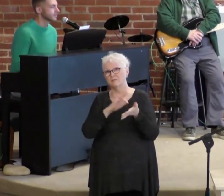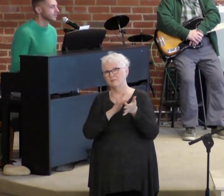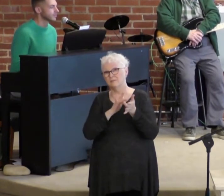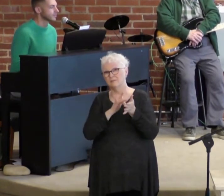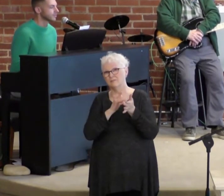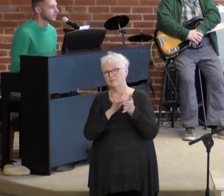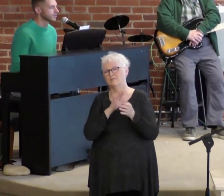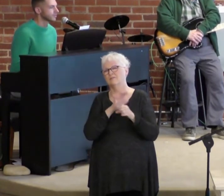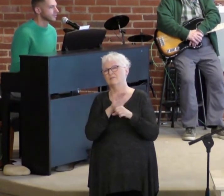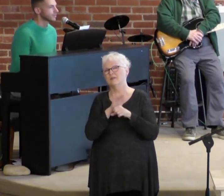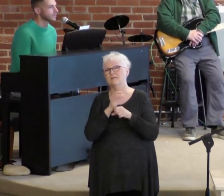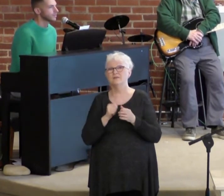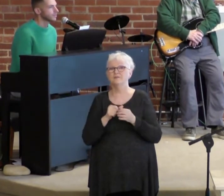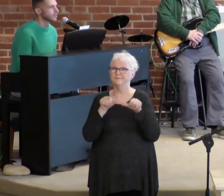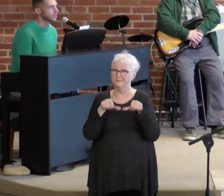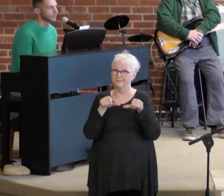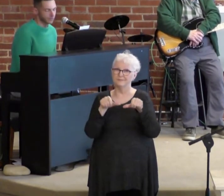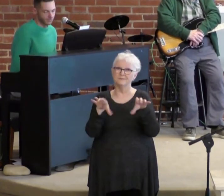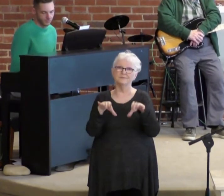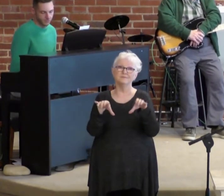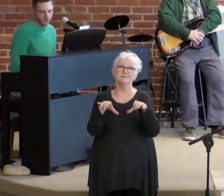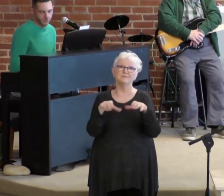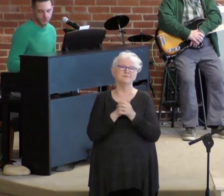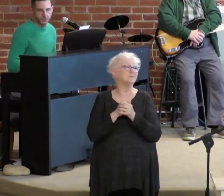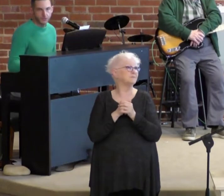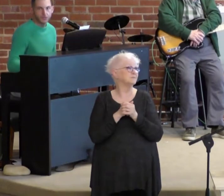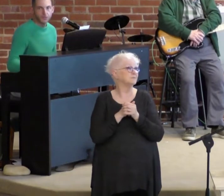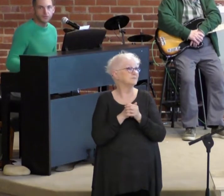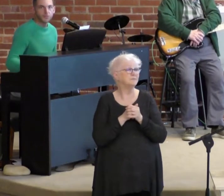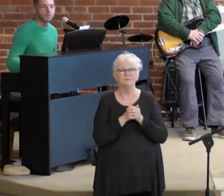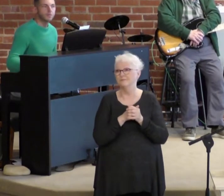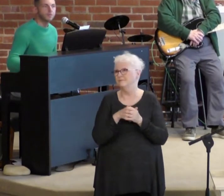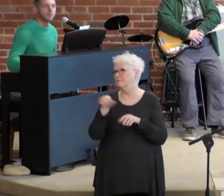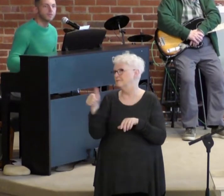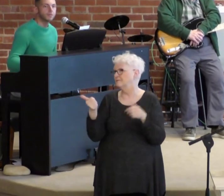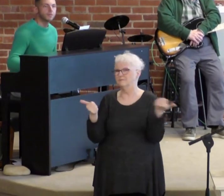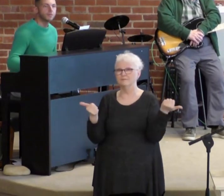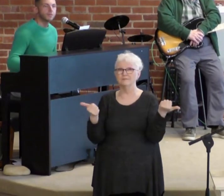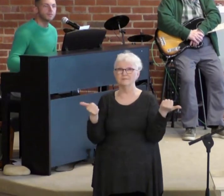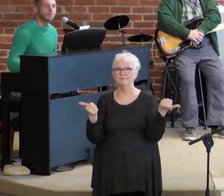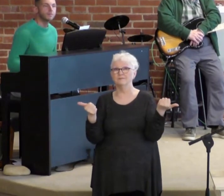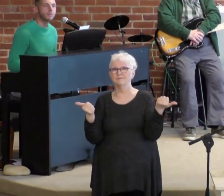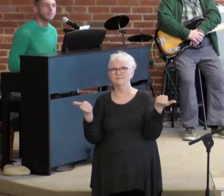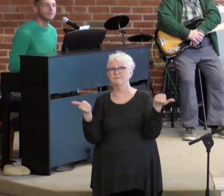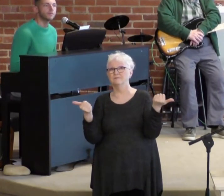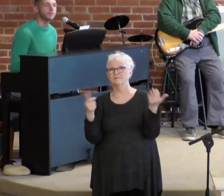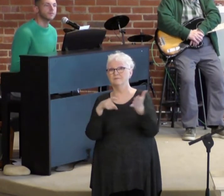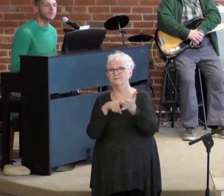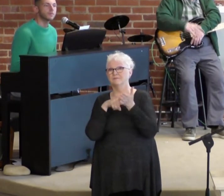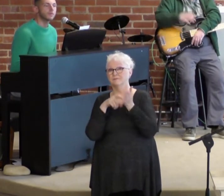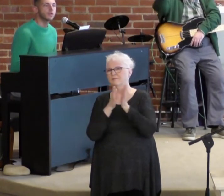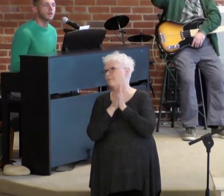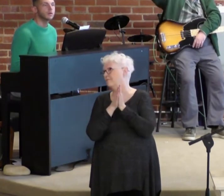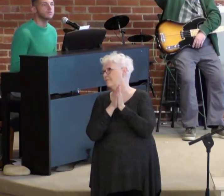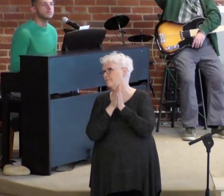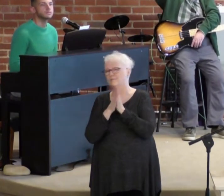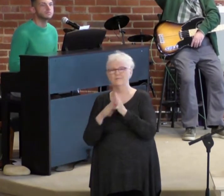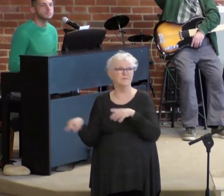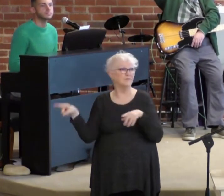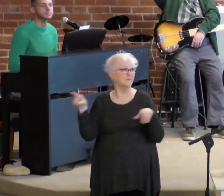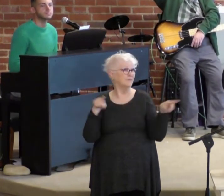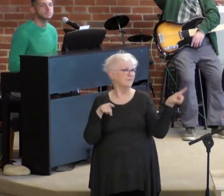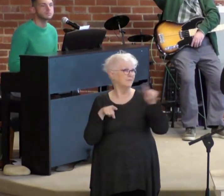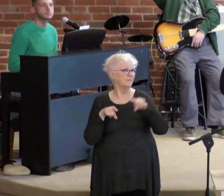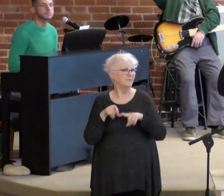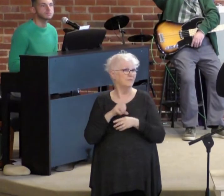these doors are open. And does anybody else have a request for prayer by the lifting of your hand? Miss